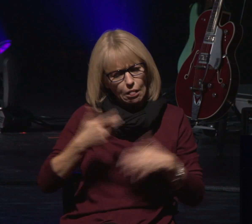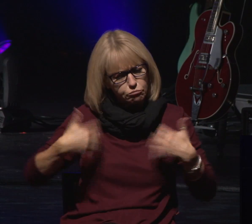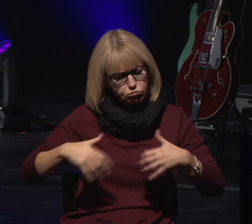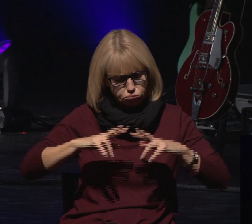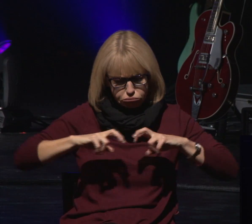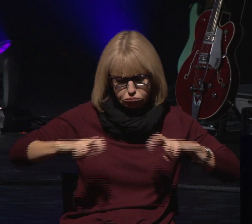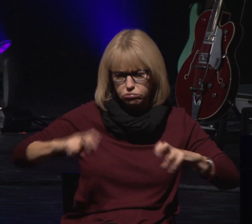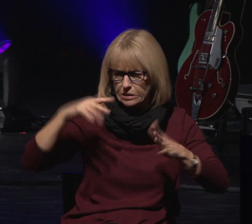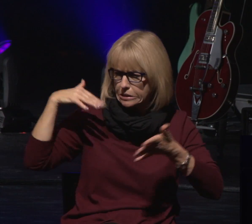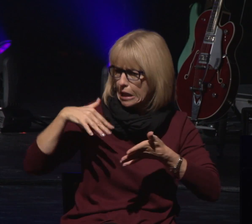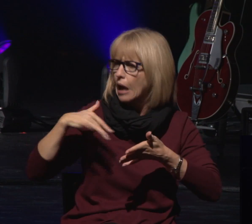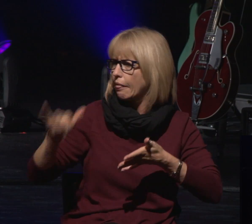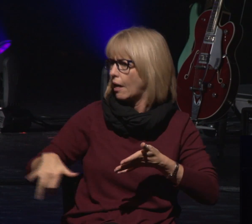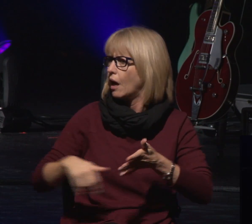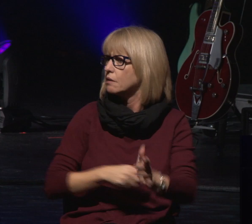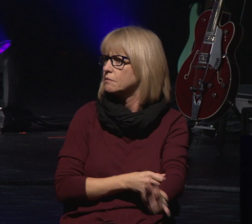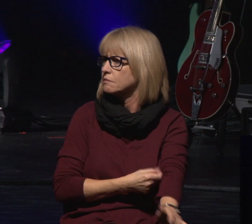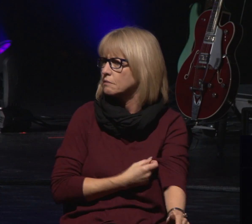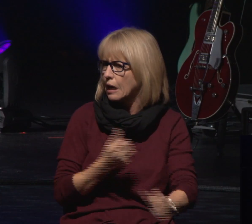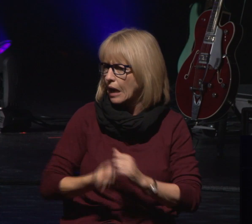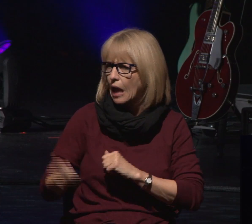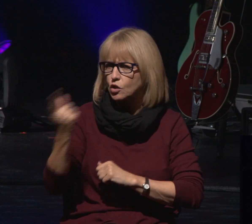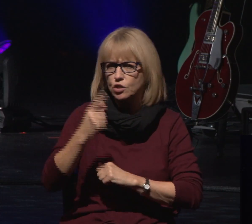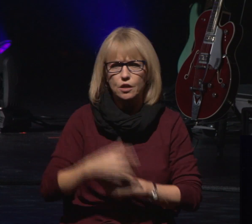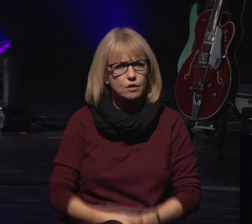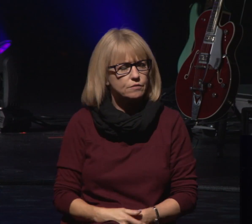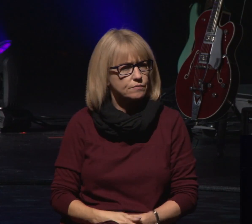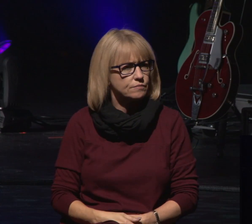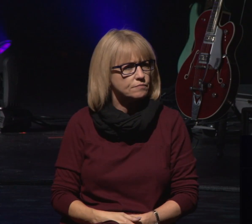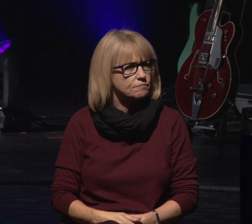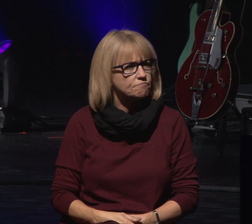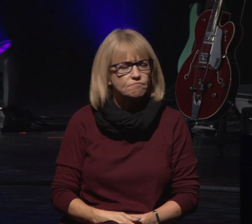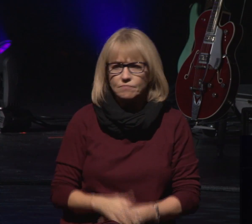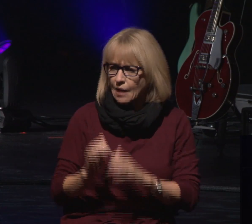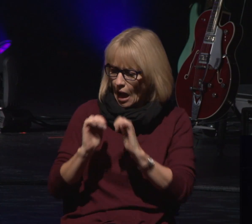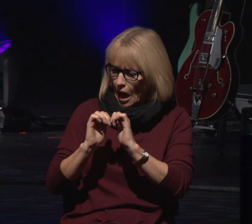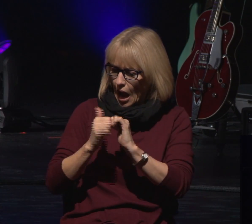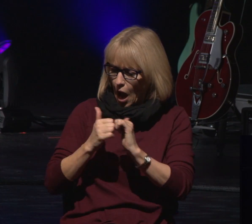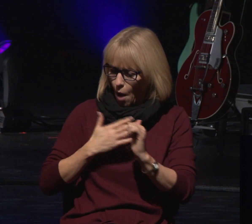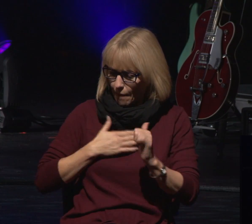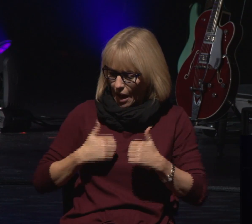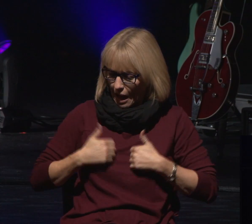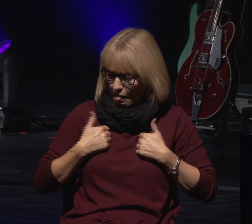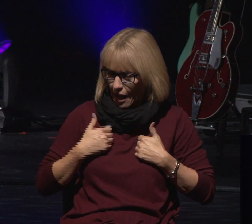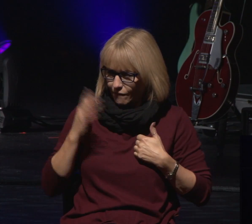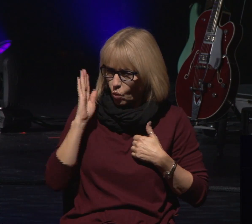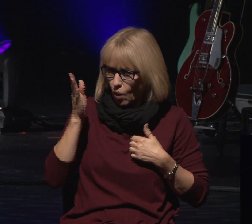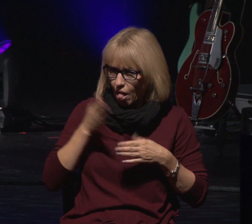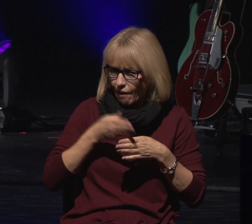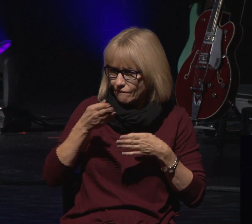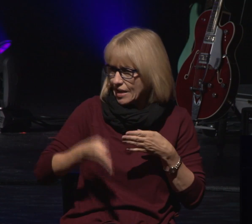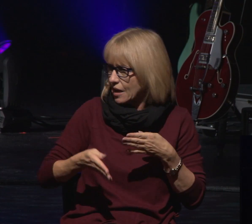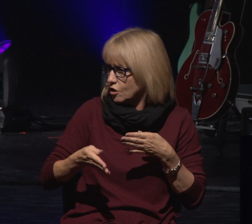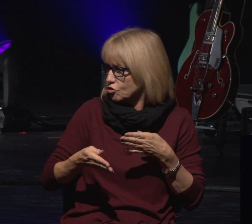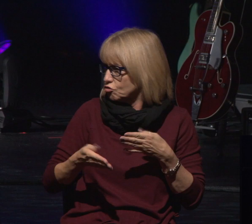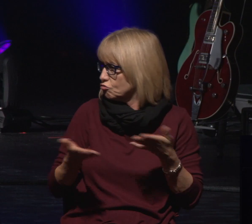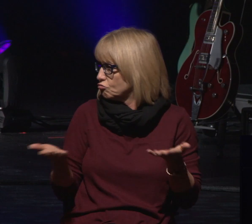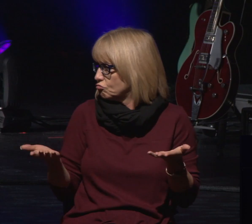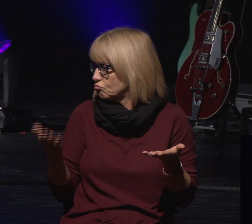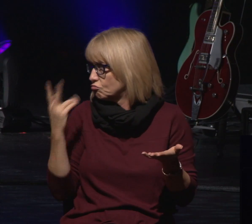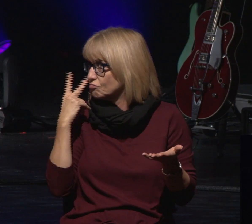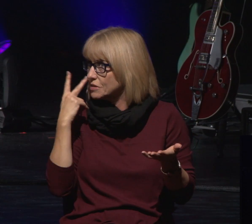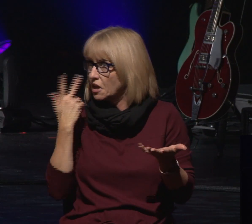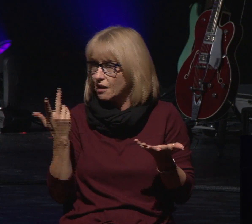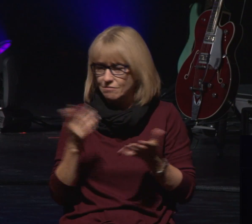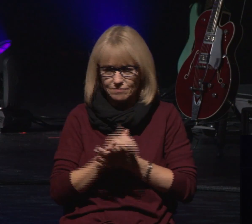this life and all that there is, how am I going to finish this, knowing that something so much greater is coming ahead? People are going to be buried.